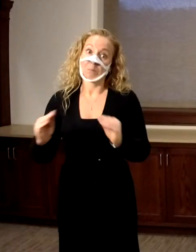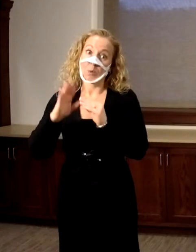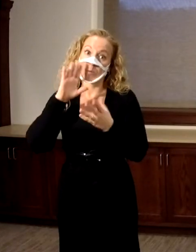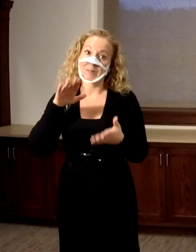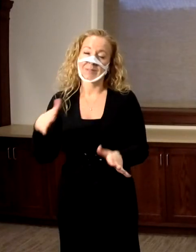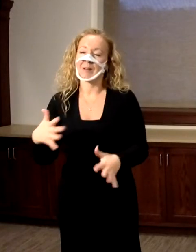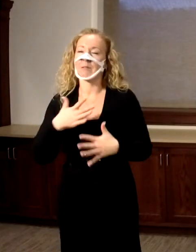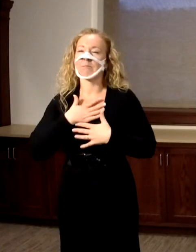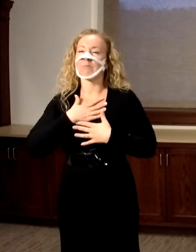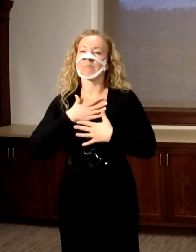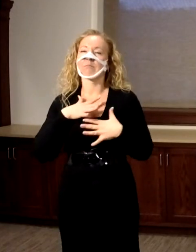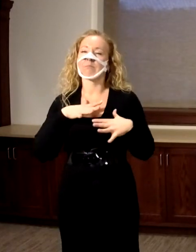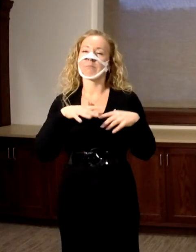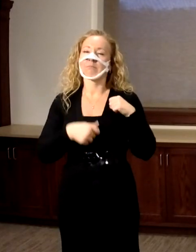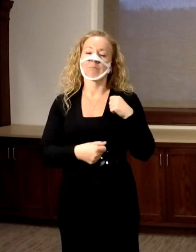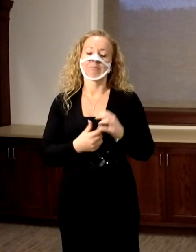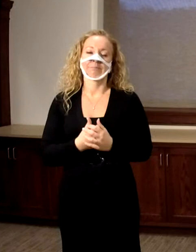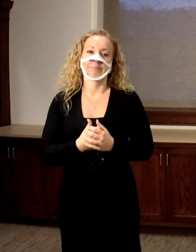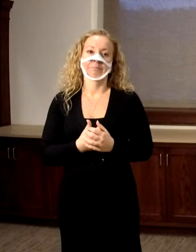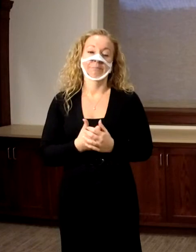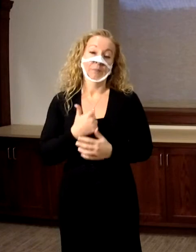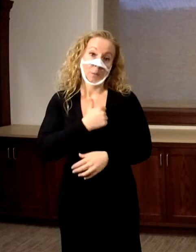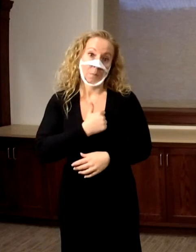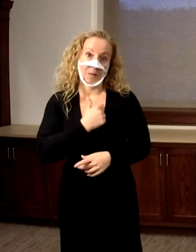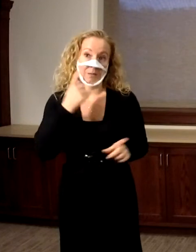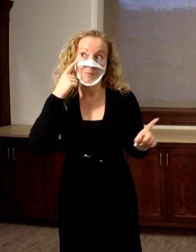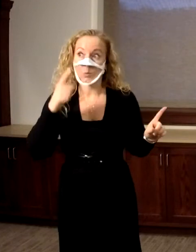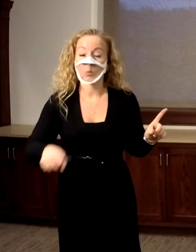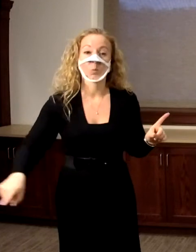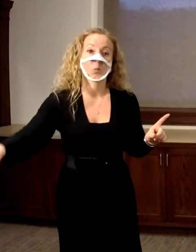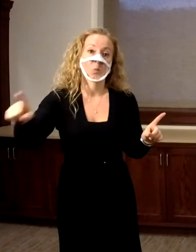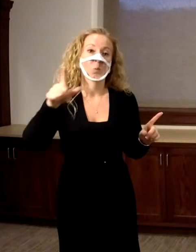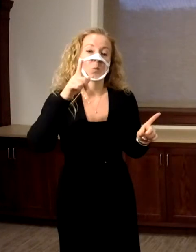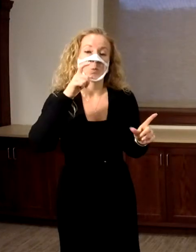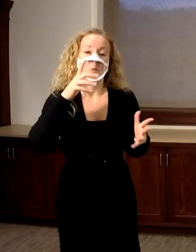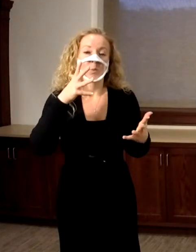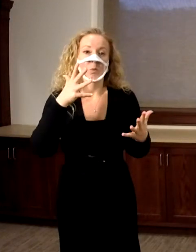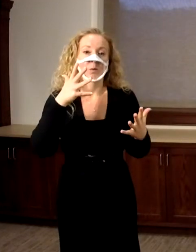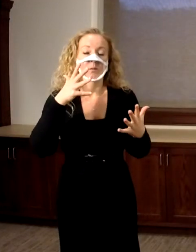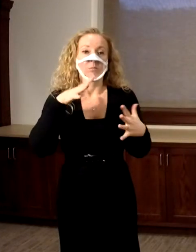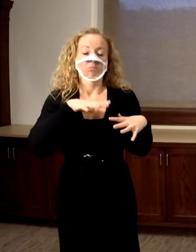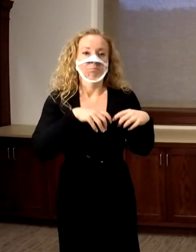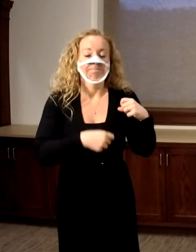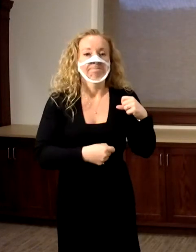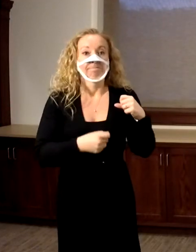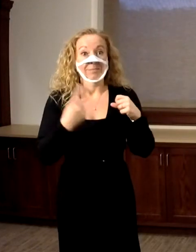my condolences to the families and friends who have lost loved ones during this pandemic.